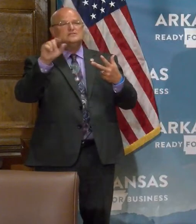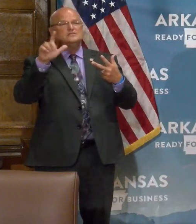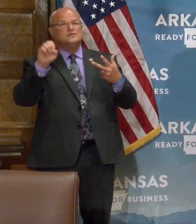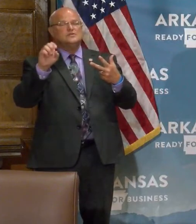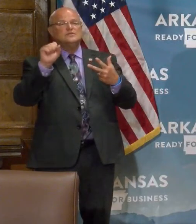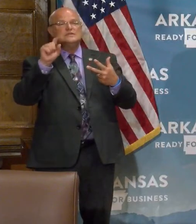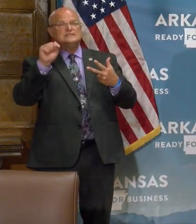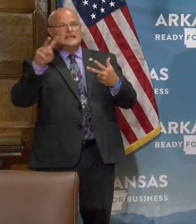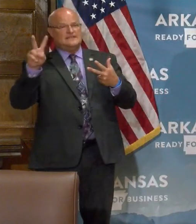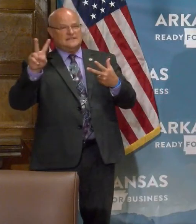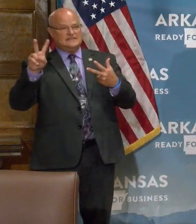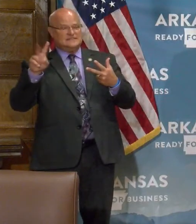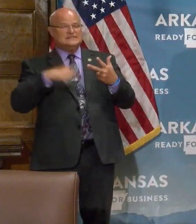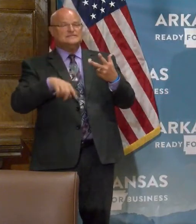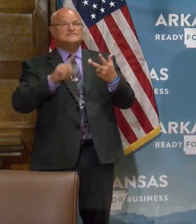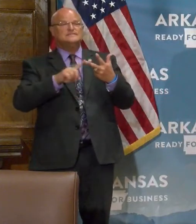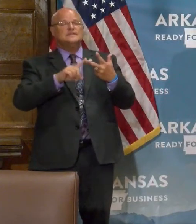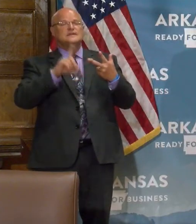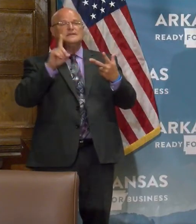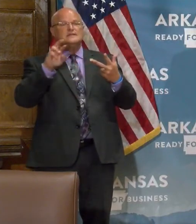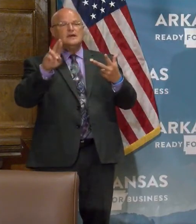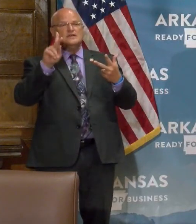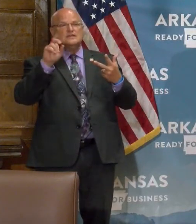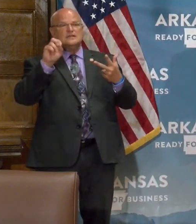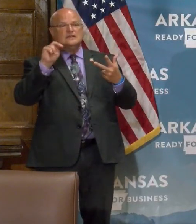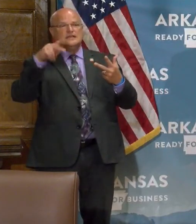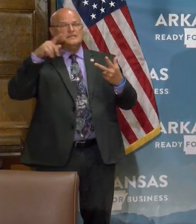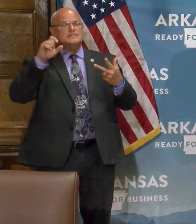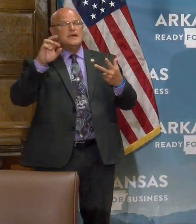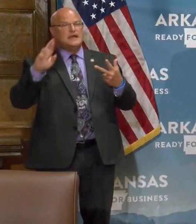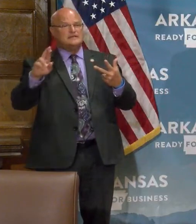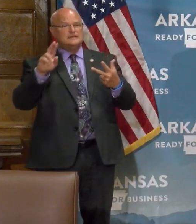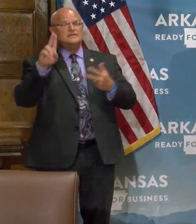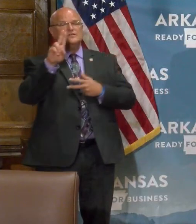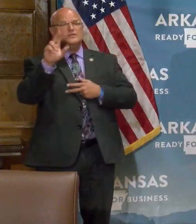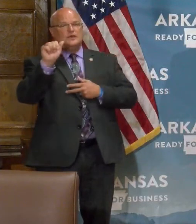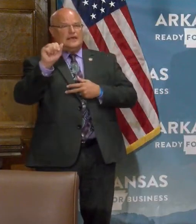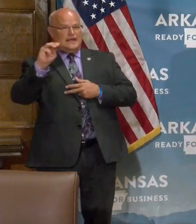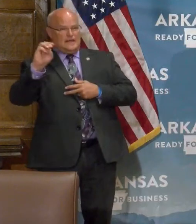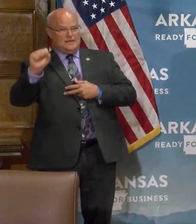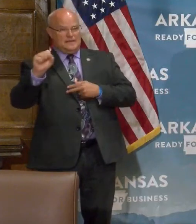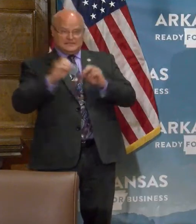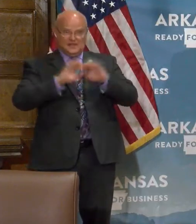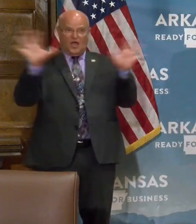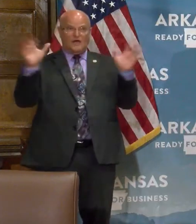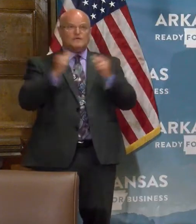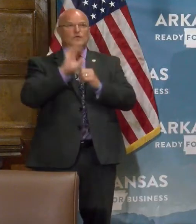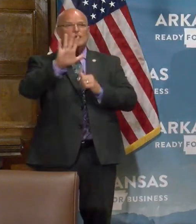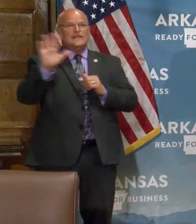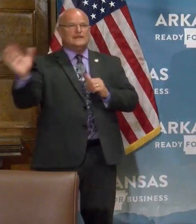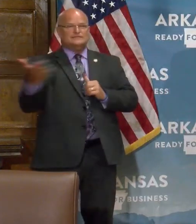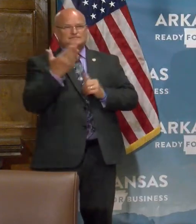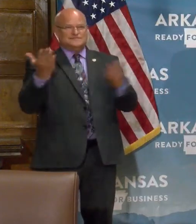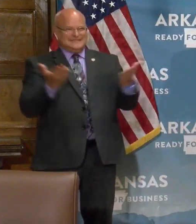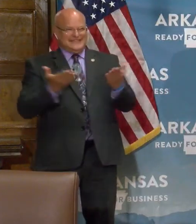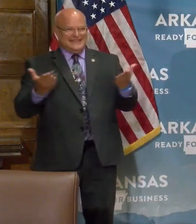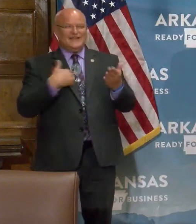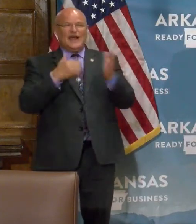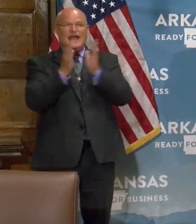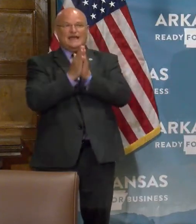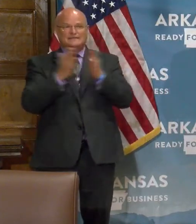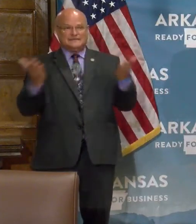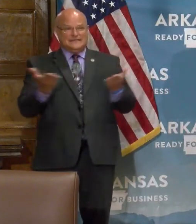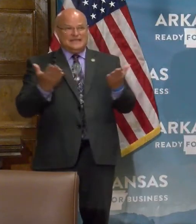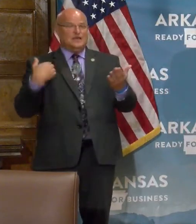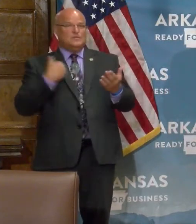CEO of St. Vincent, and Dr. Cam Patterson, Chancellor at UAMS. And obviously with their presence here, I asked them to